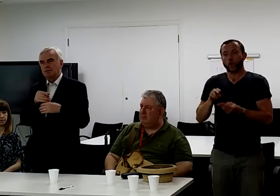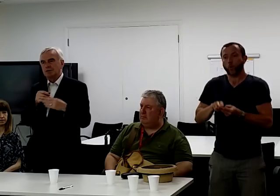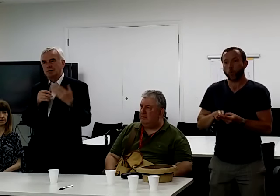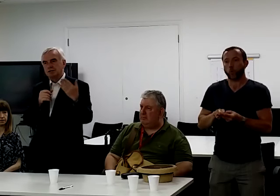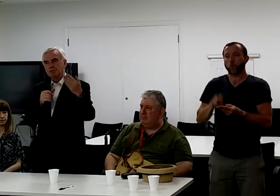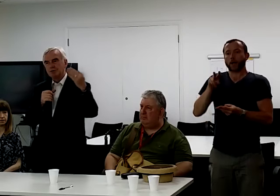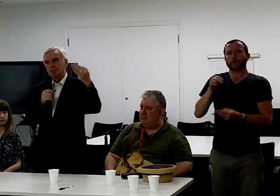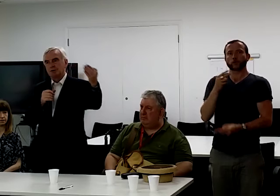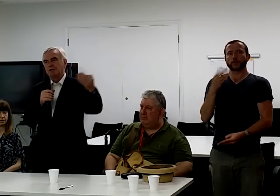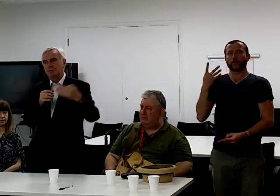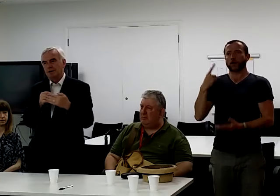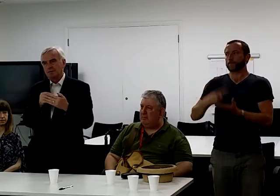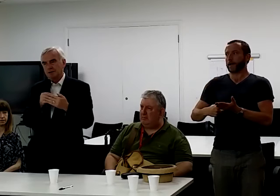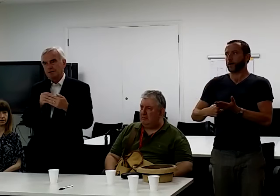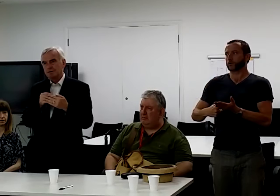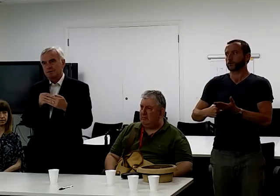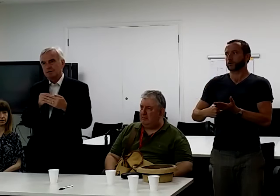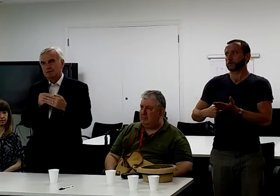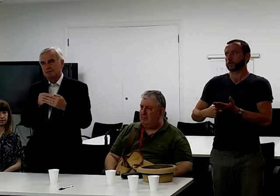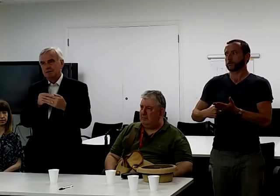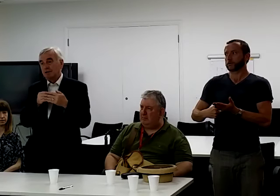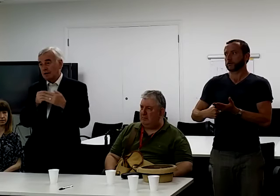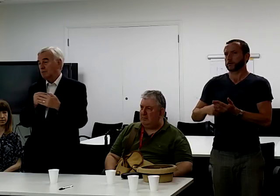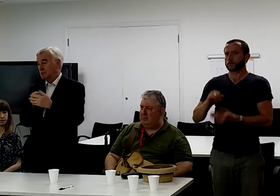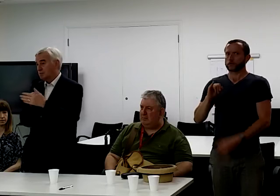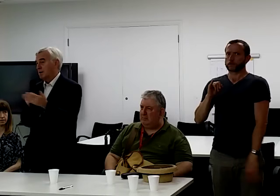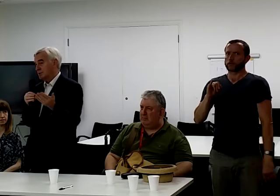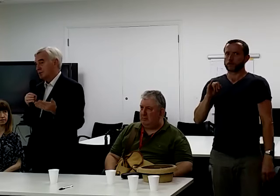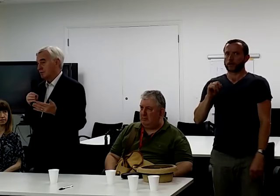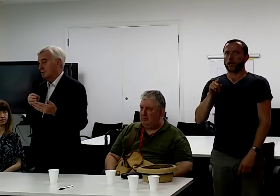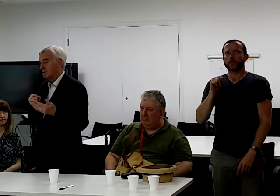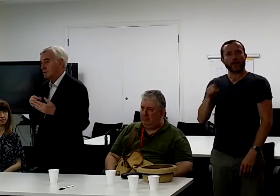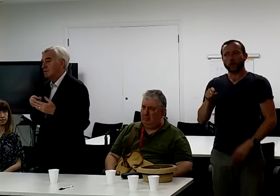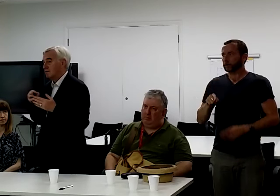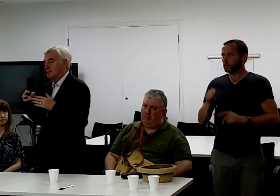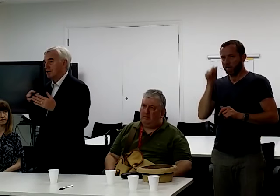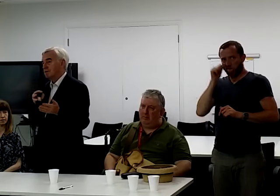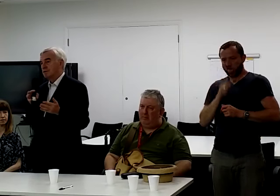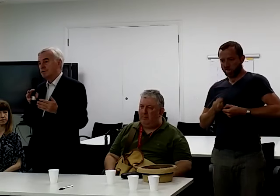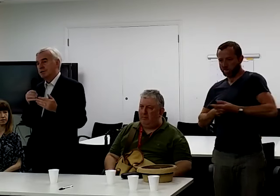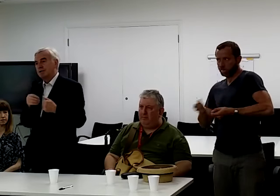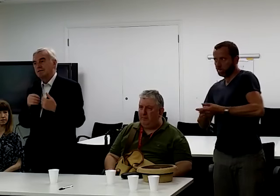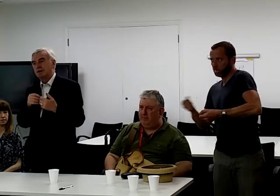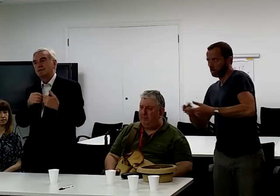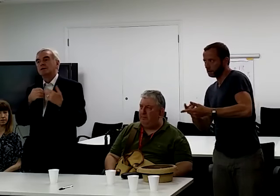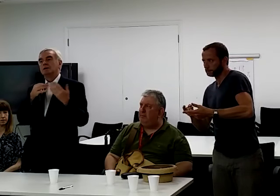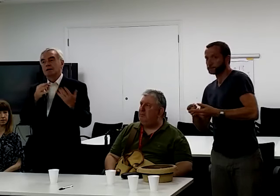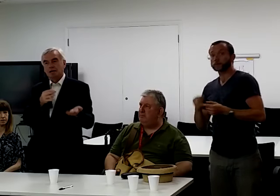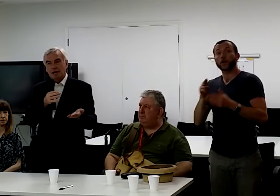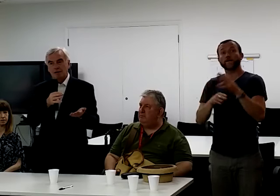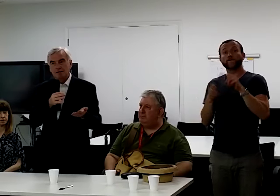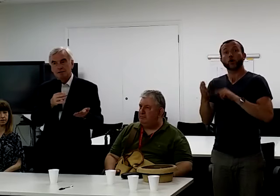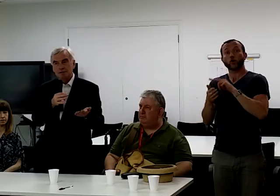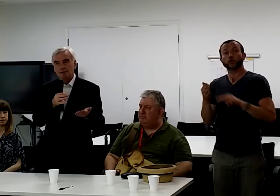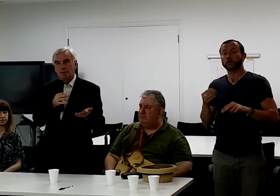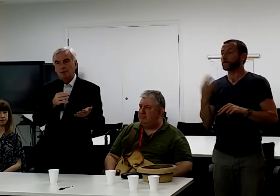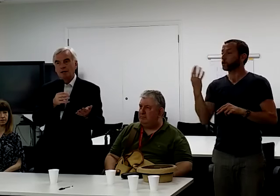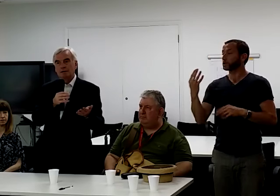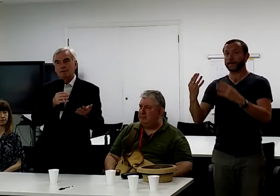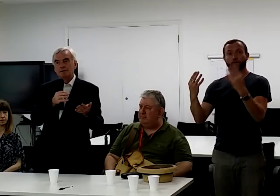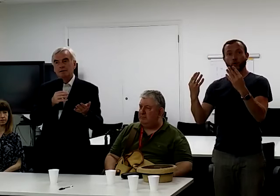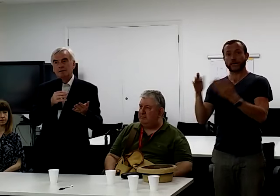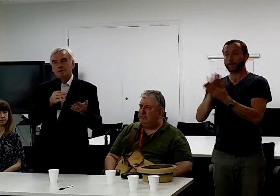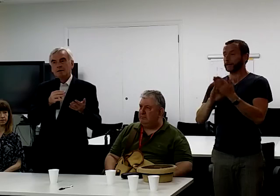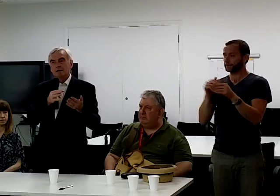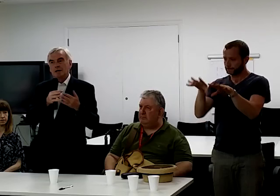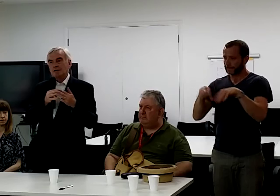to pay to become a registered supporter, £25. And that was bounced through. 14-14 the vote, and it carried in that